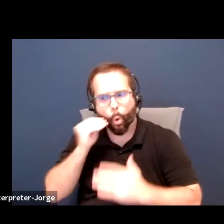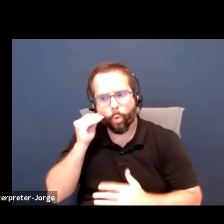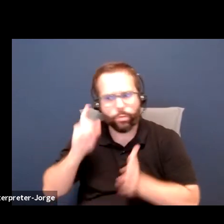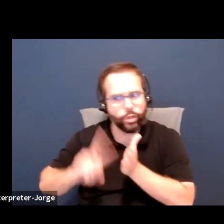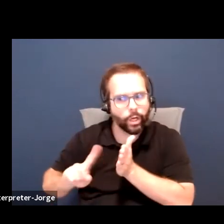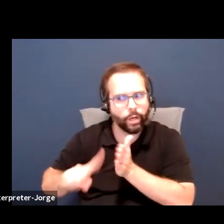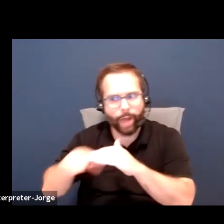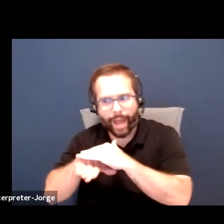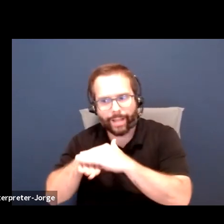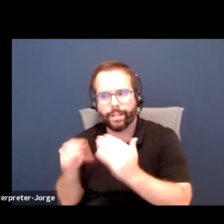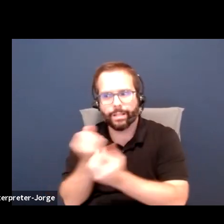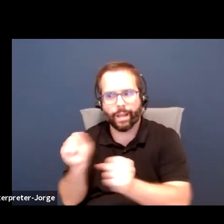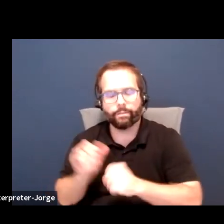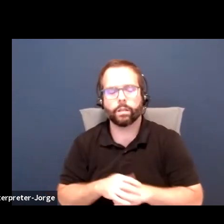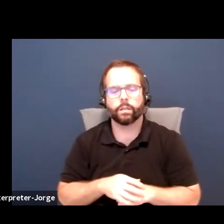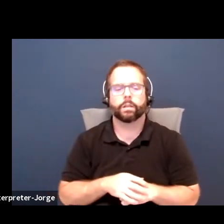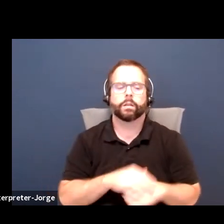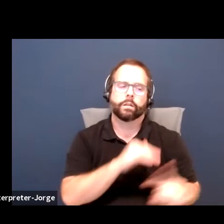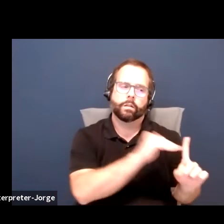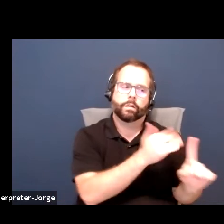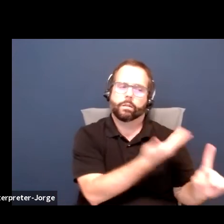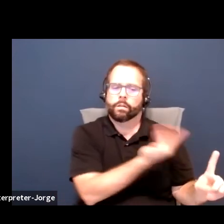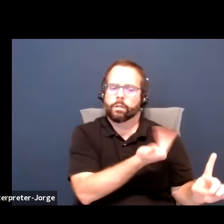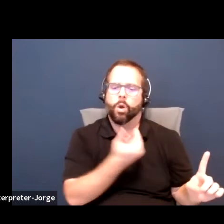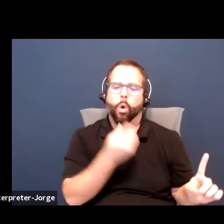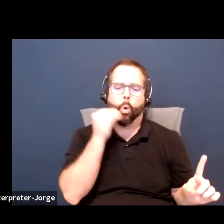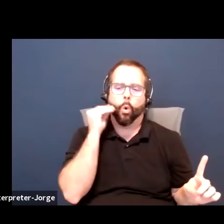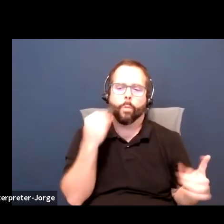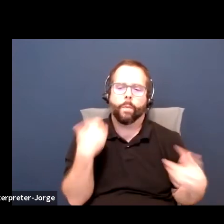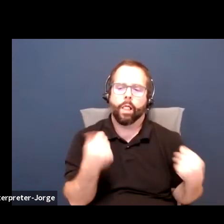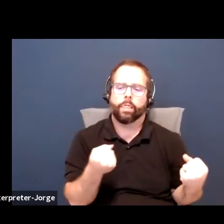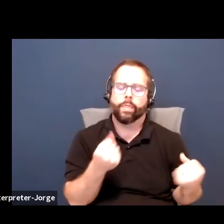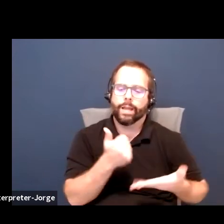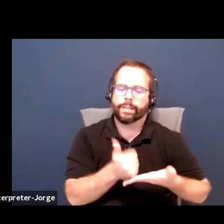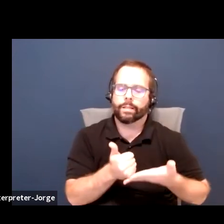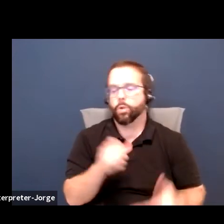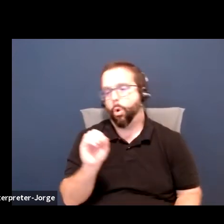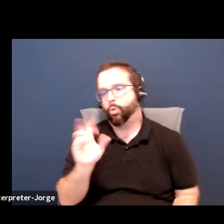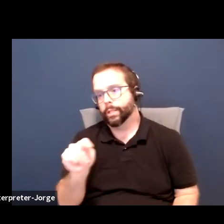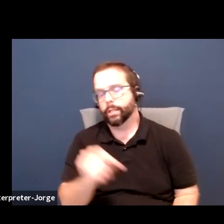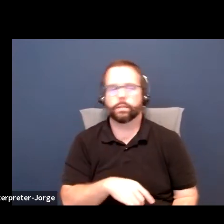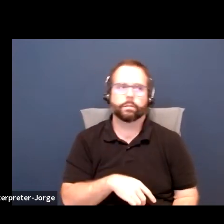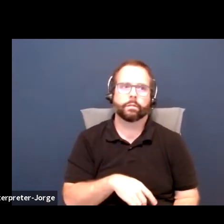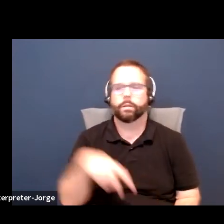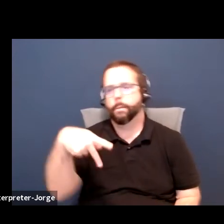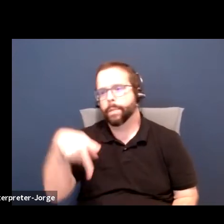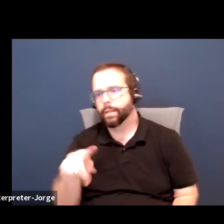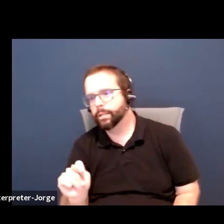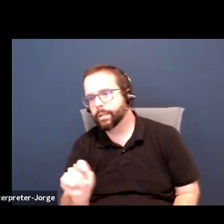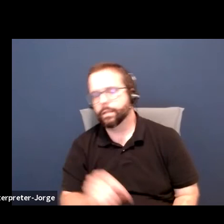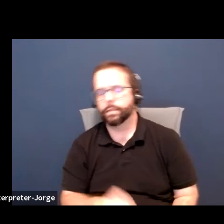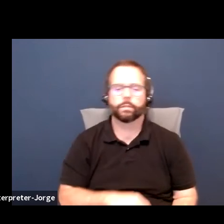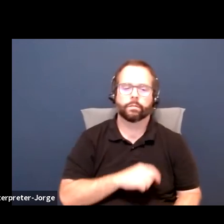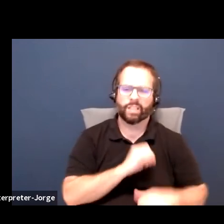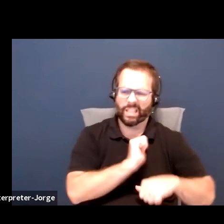bringing in home health assistance, OT, PT. I mean, we had to set all of that up and make some